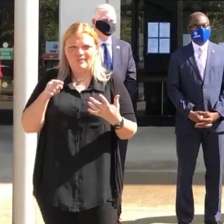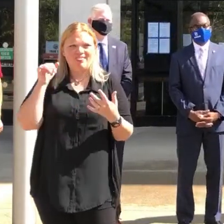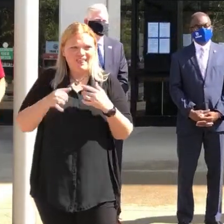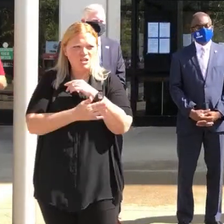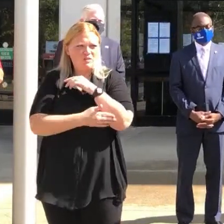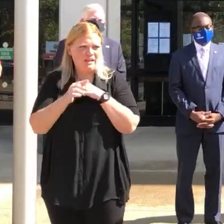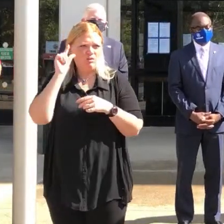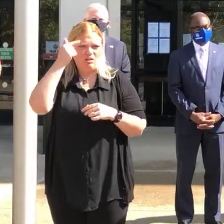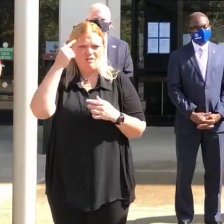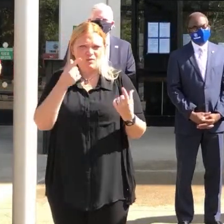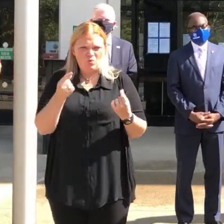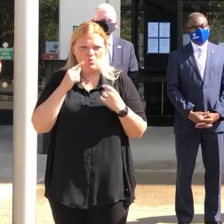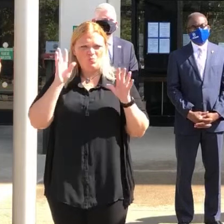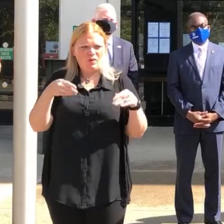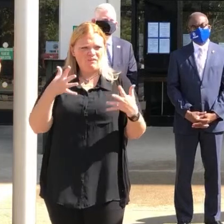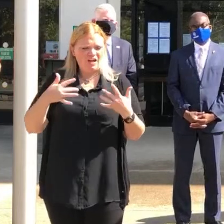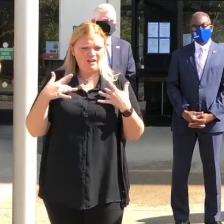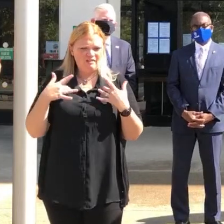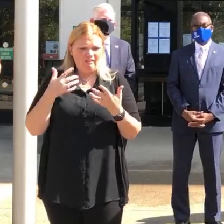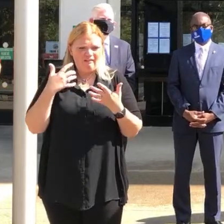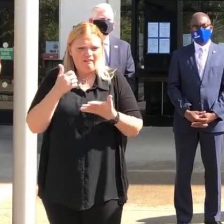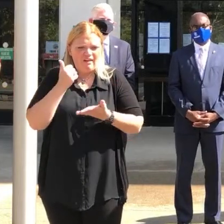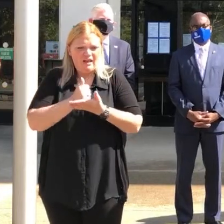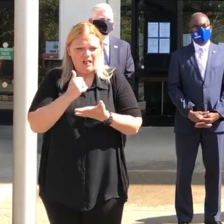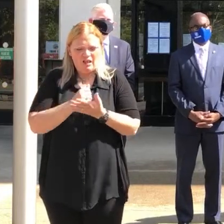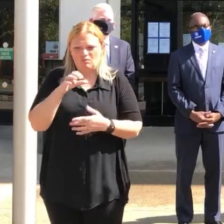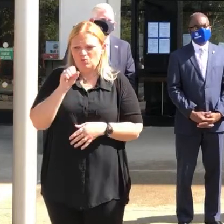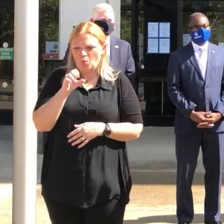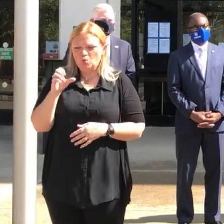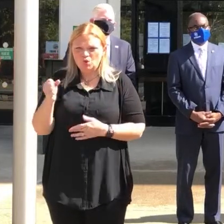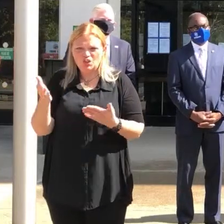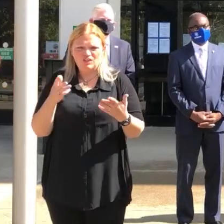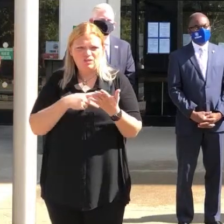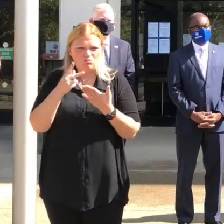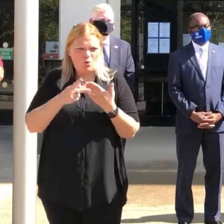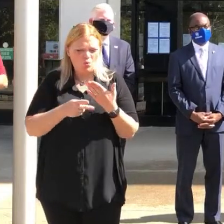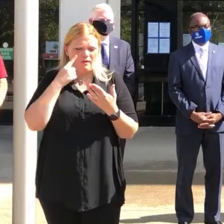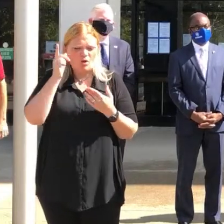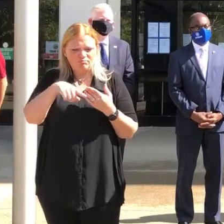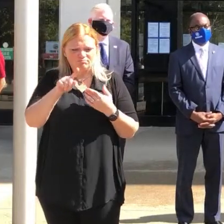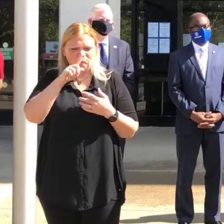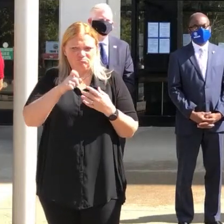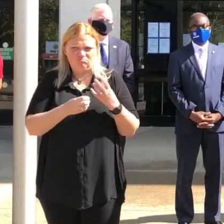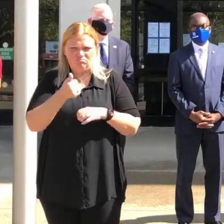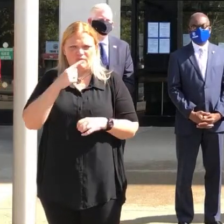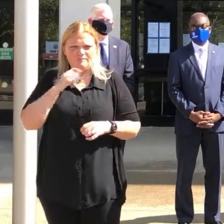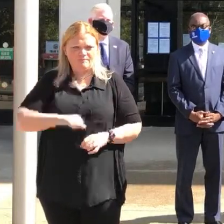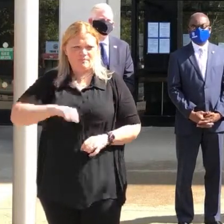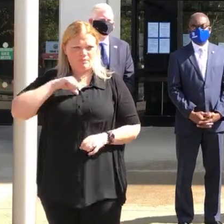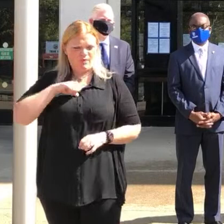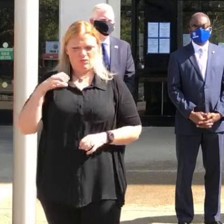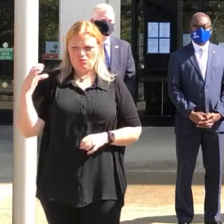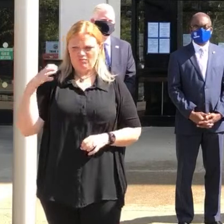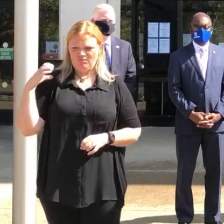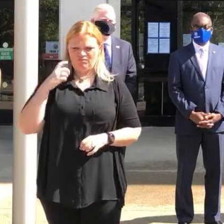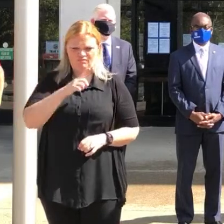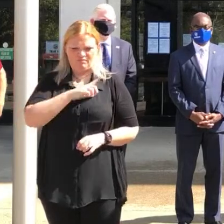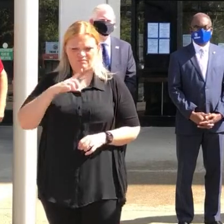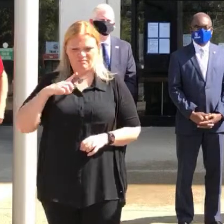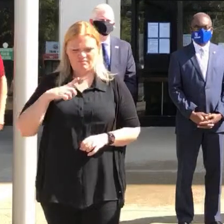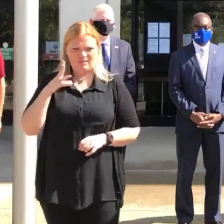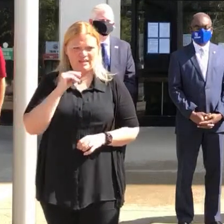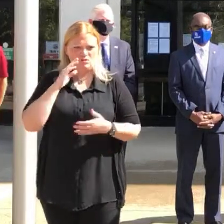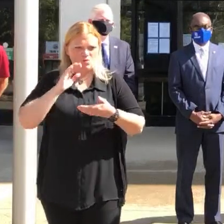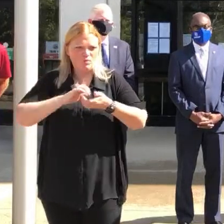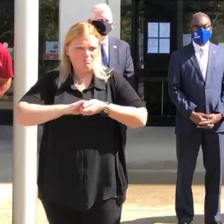do. They provide health and social services programs to those who need it most. I'm proud to chair the legislature and